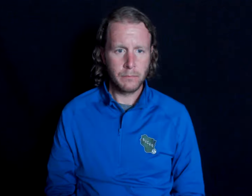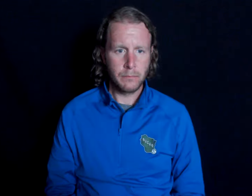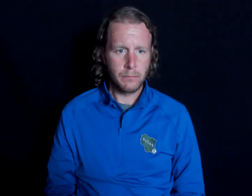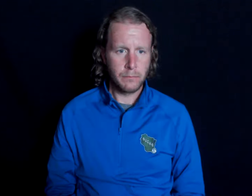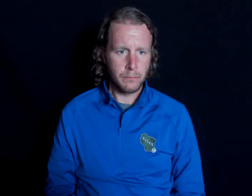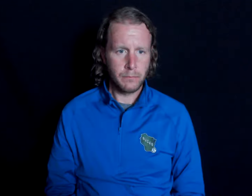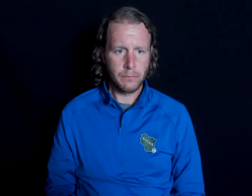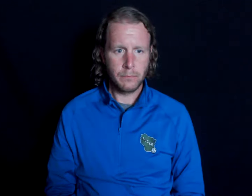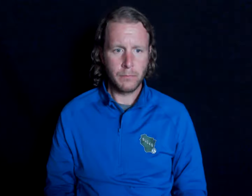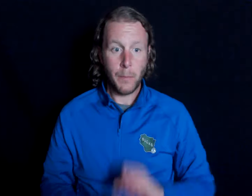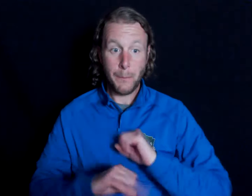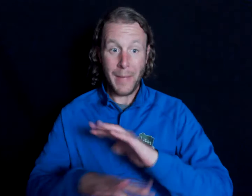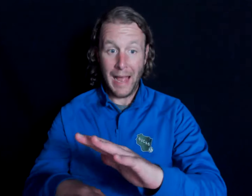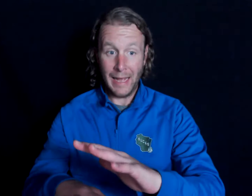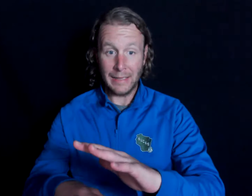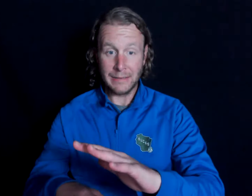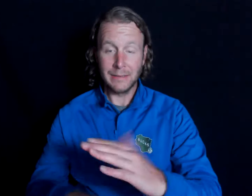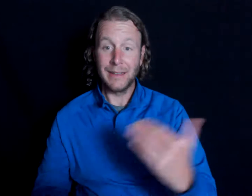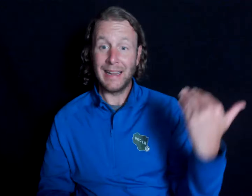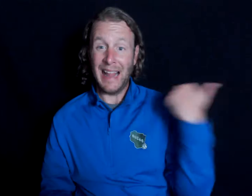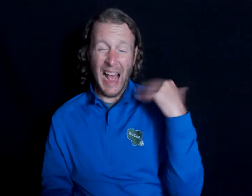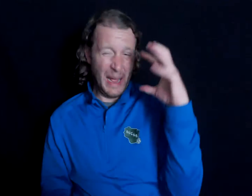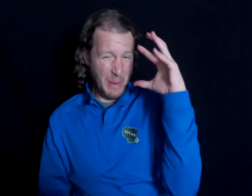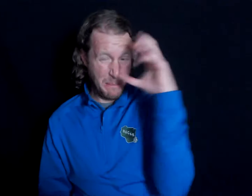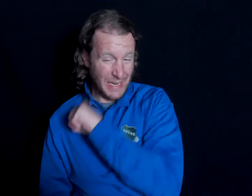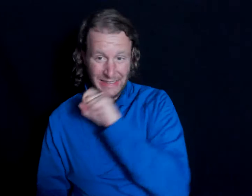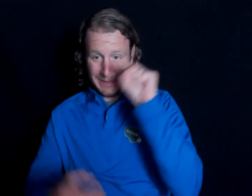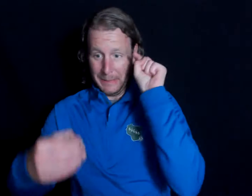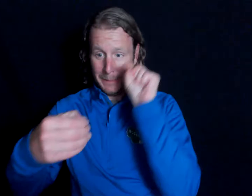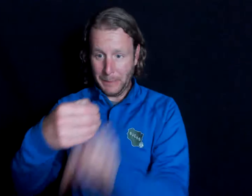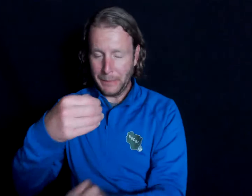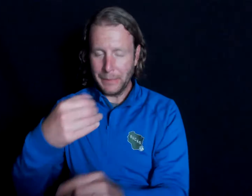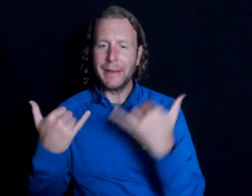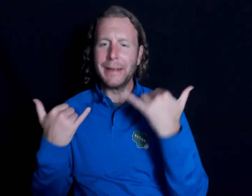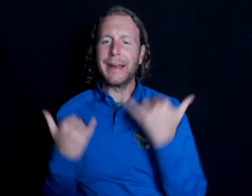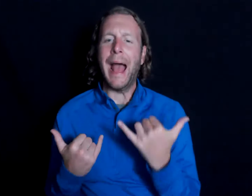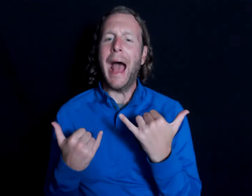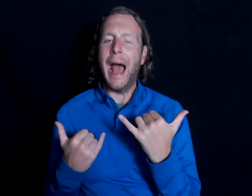Passes it to Lopez, who airballed the last one. Atones for it there, shaking his head.